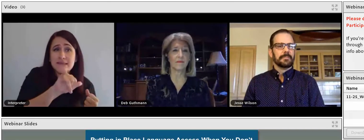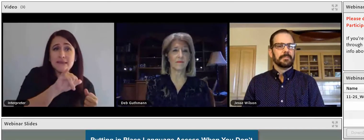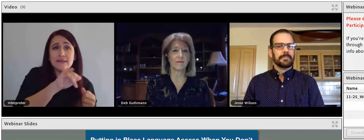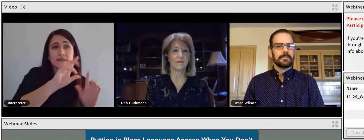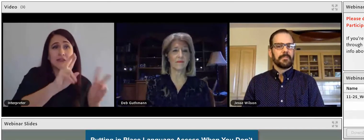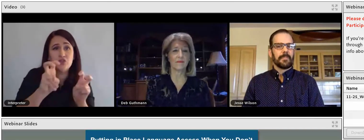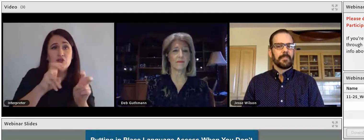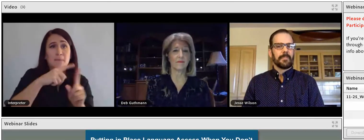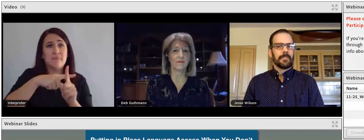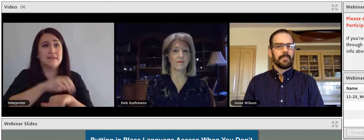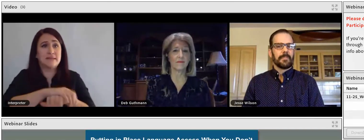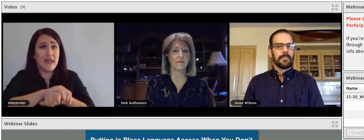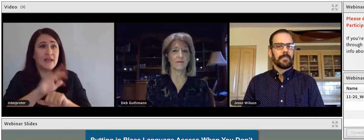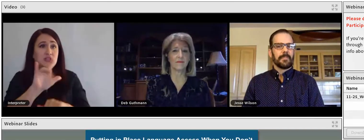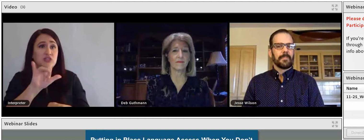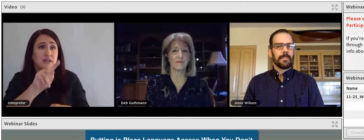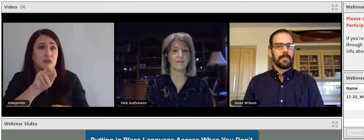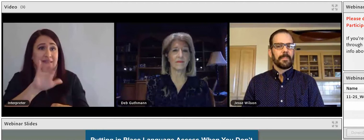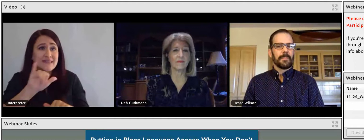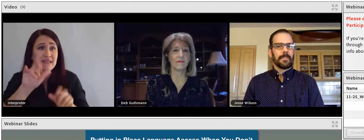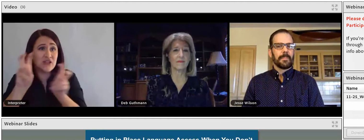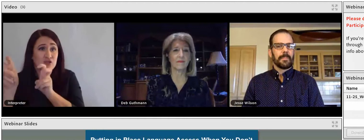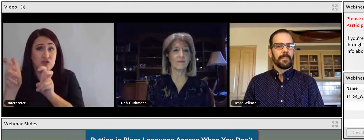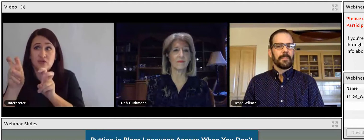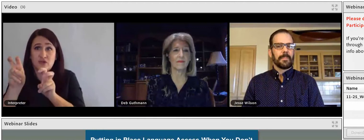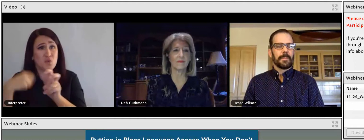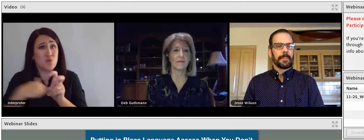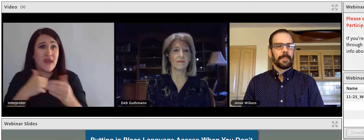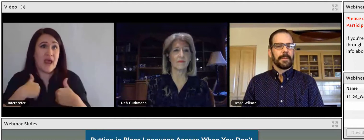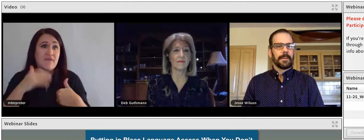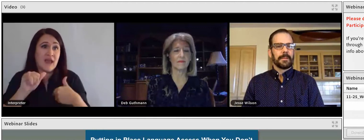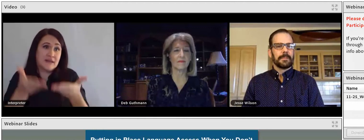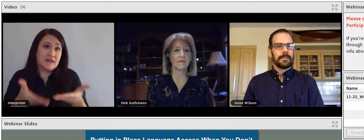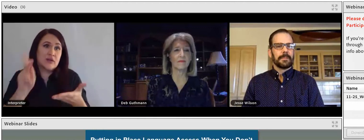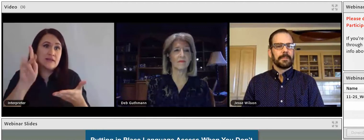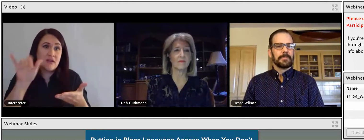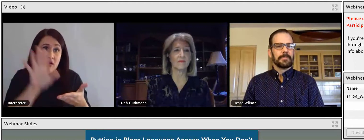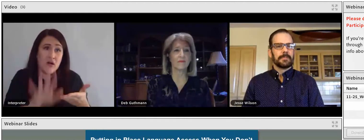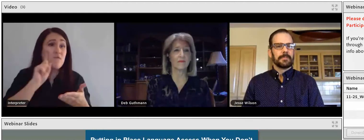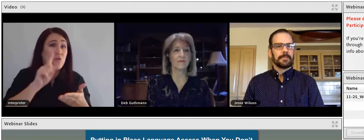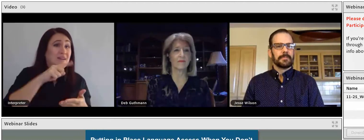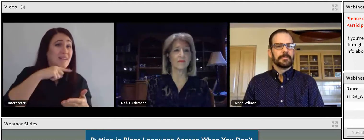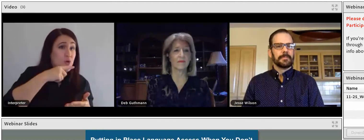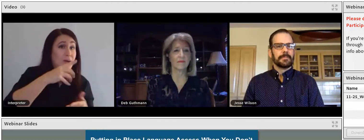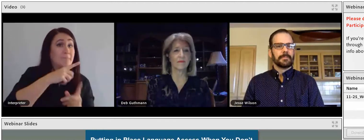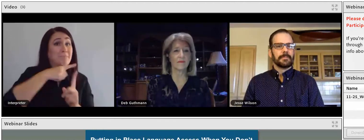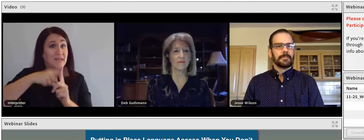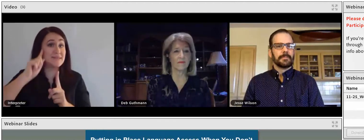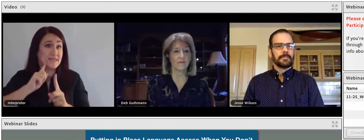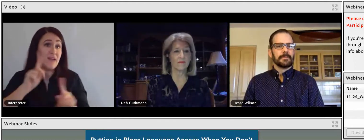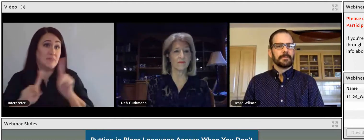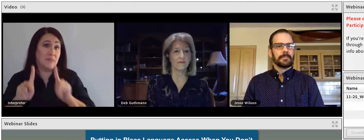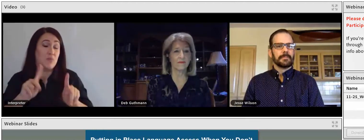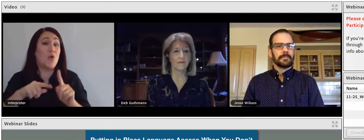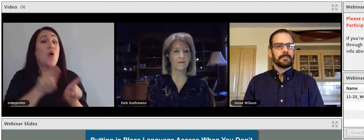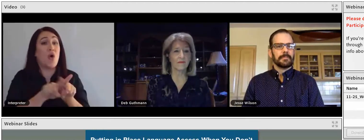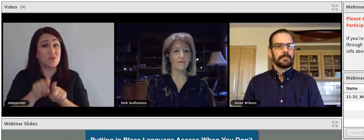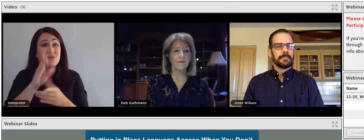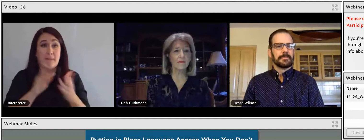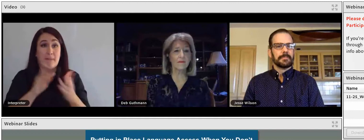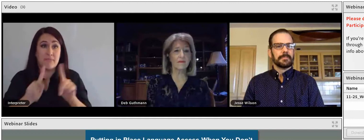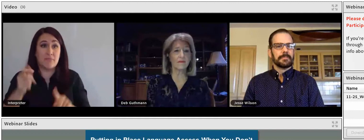have English literacy issues across Kentucky for hearing and deaf individuals. There also are people who are deaf